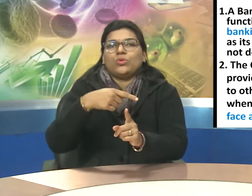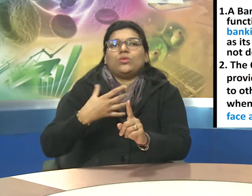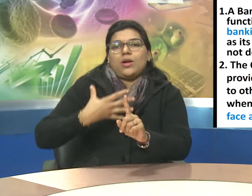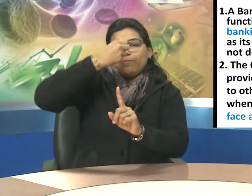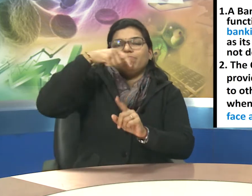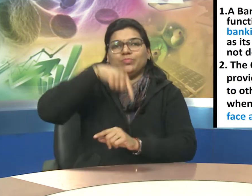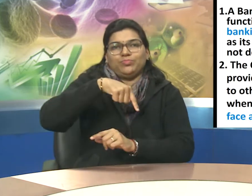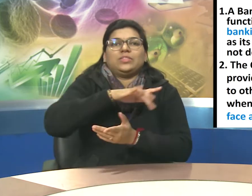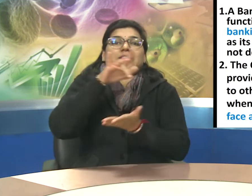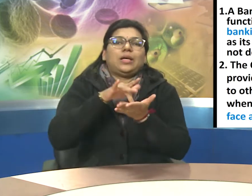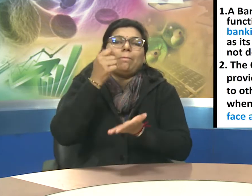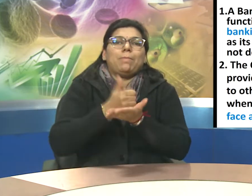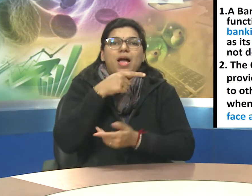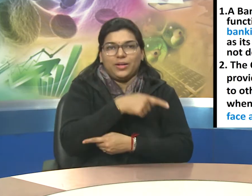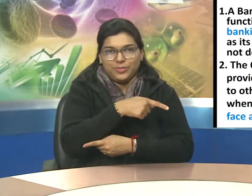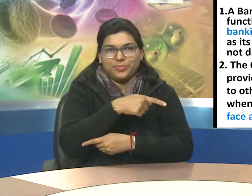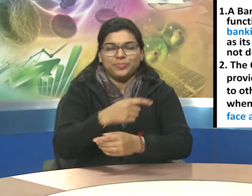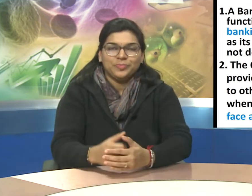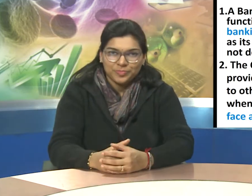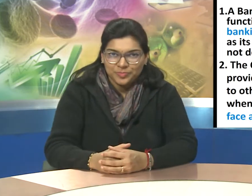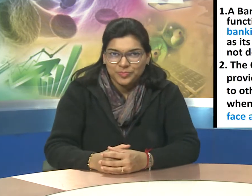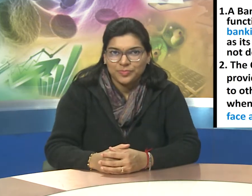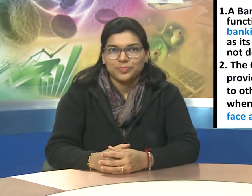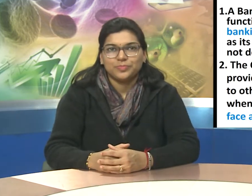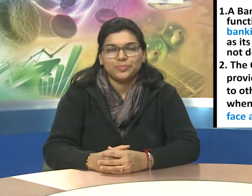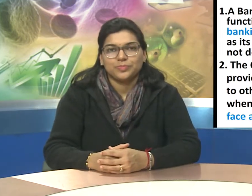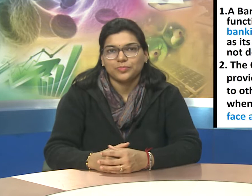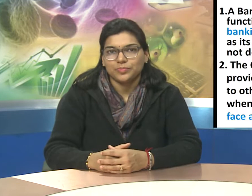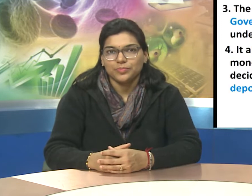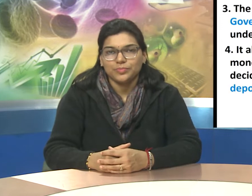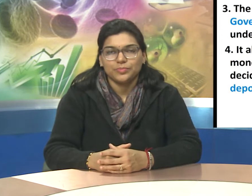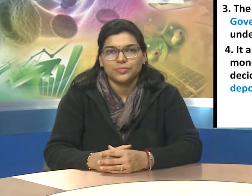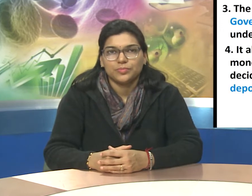they solve their issues. So, that is the work of central bank.